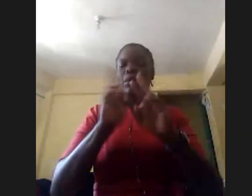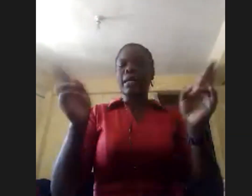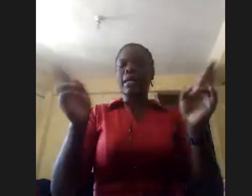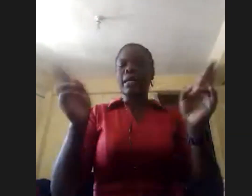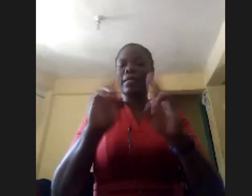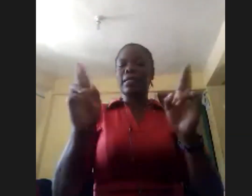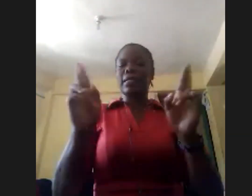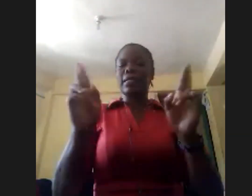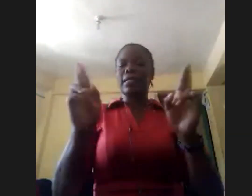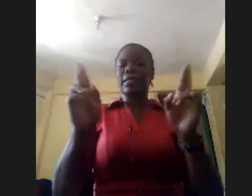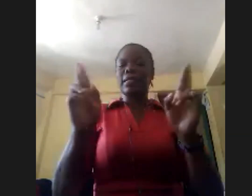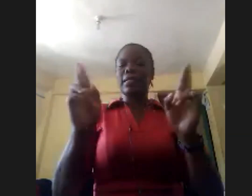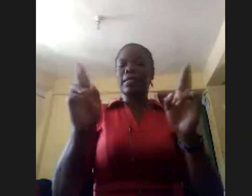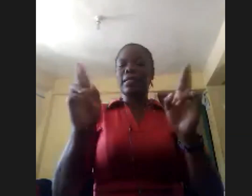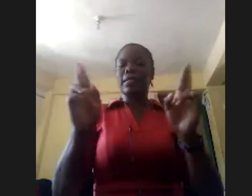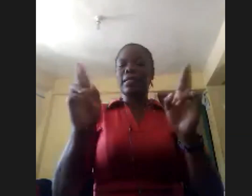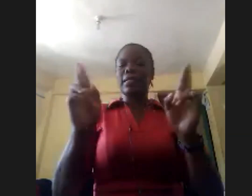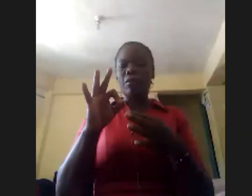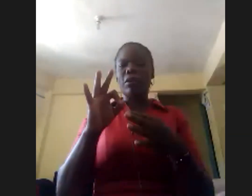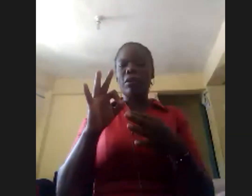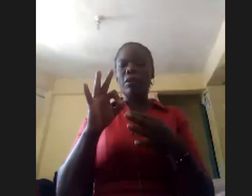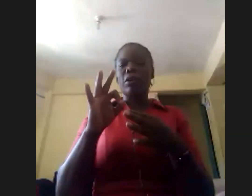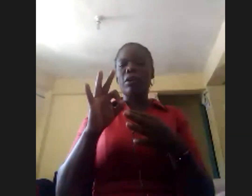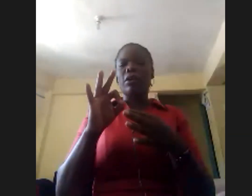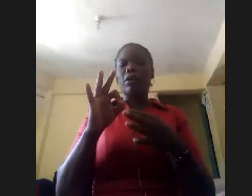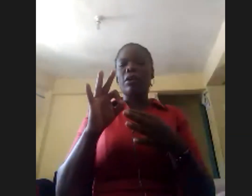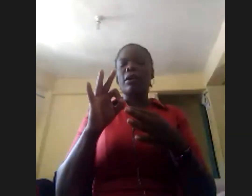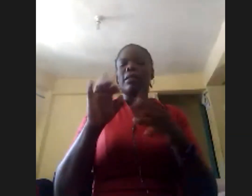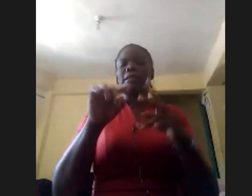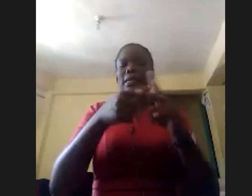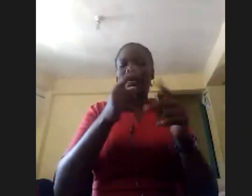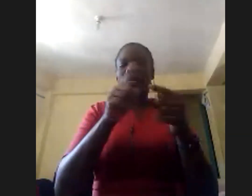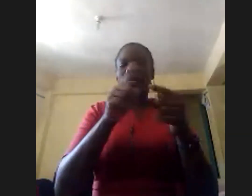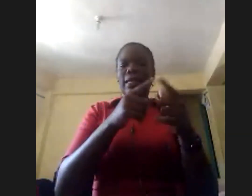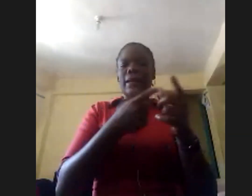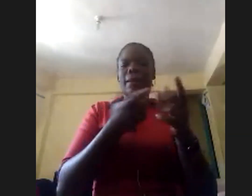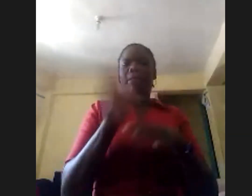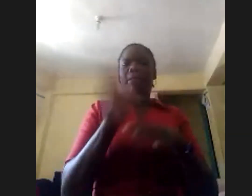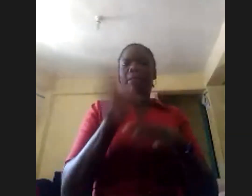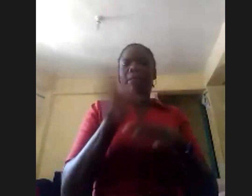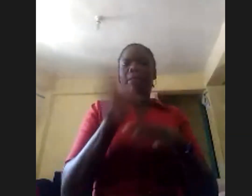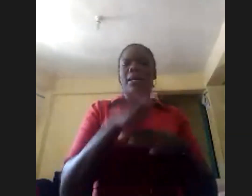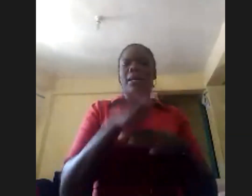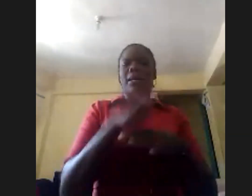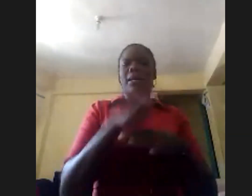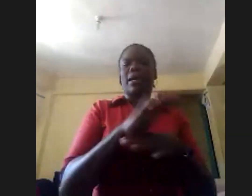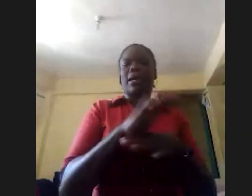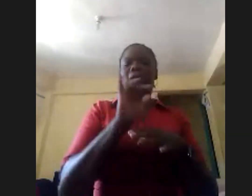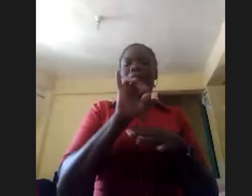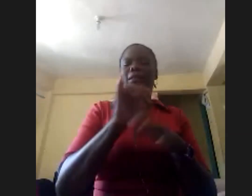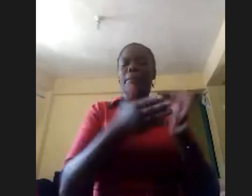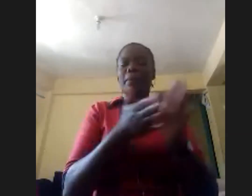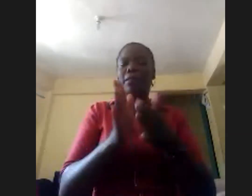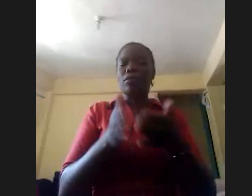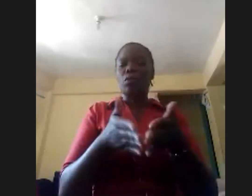then you get back. So that's somehow the pathway to how I would explain how drugs have an effect